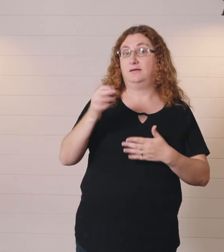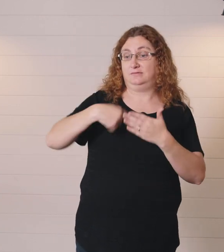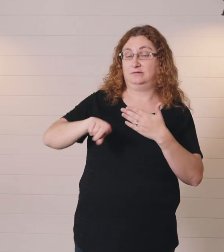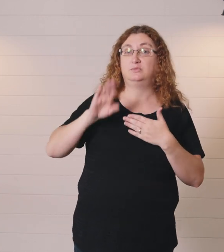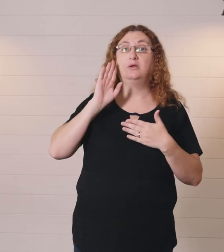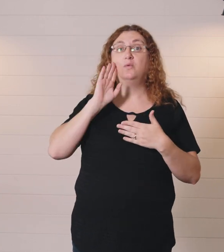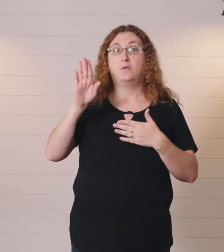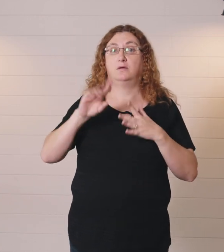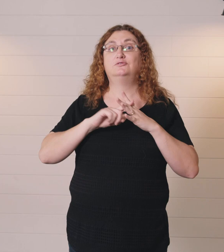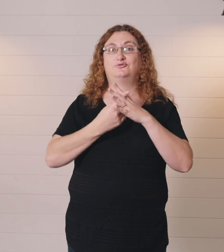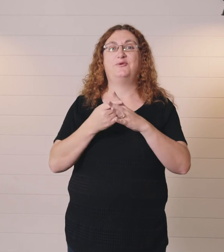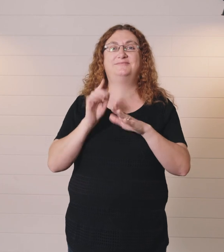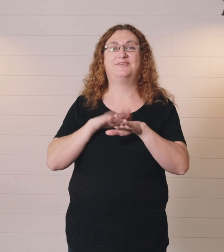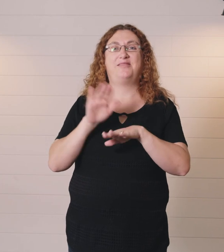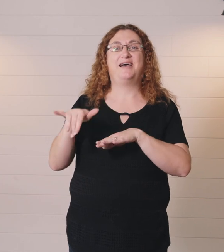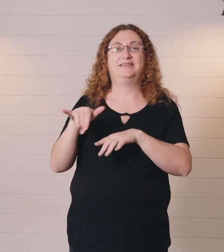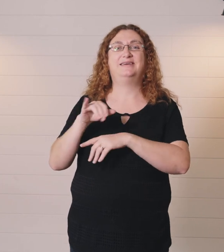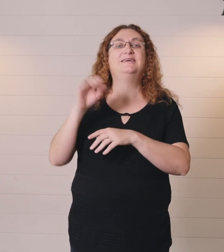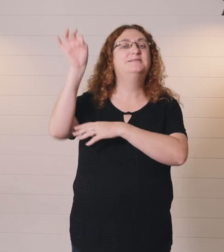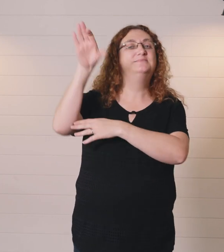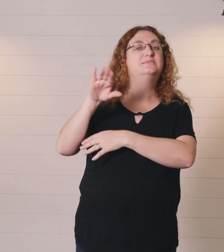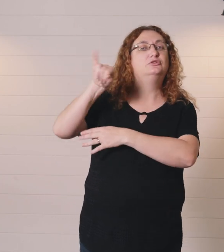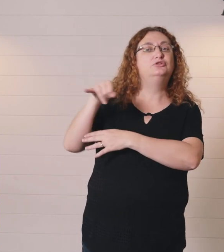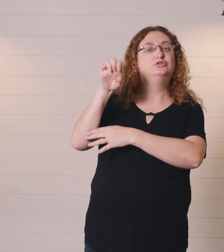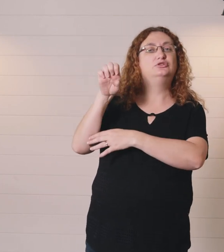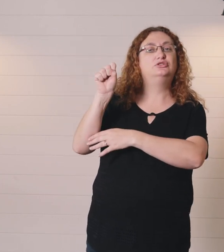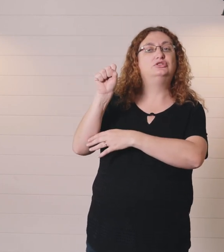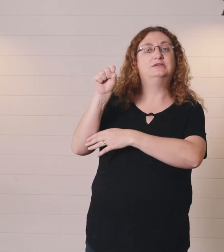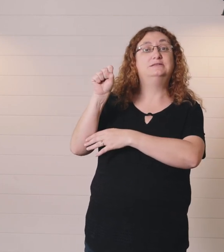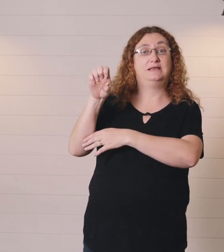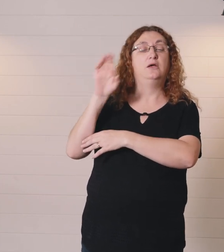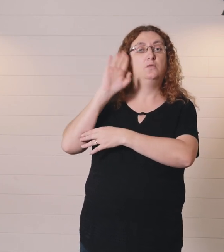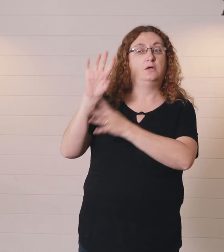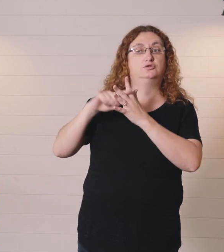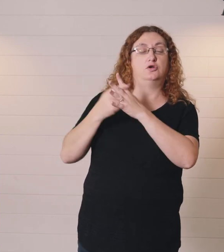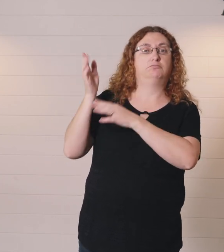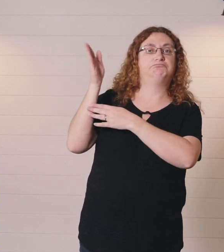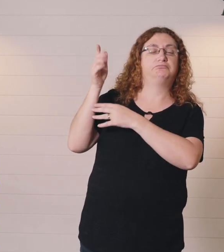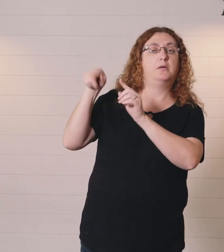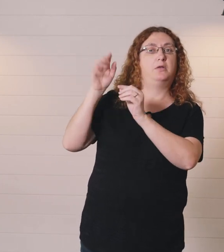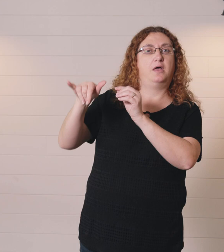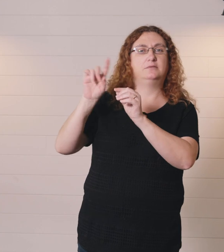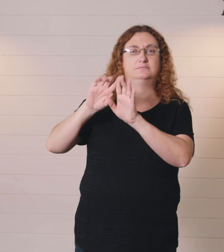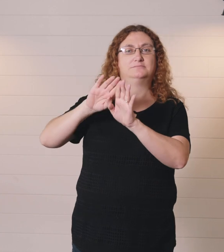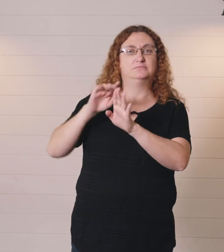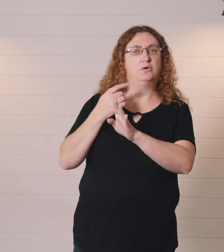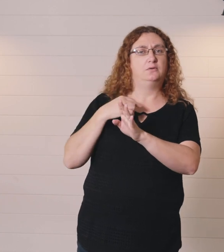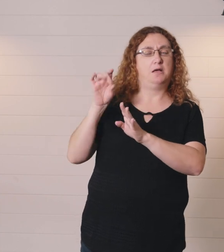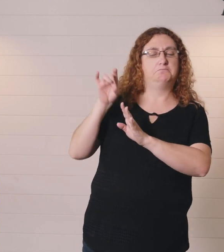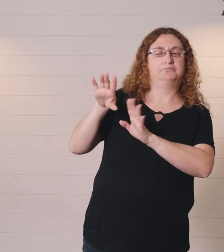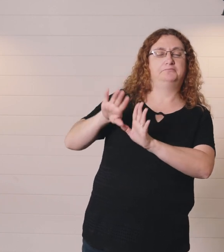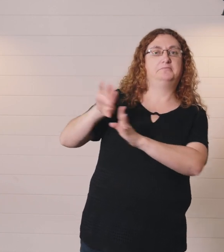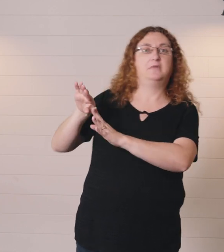and next week, Pastor Jesse is going to pick that story up. So I'm not going to say too much about that particular section, but I want